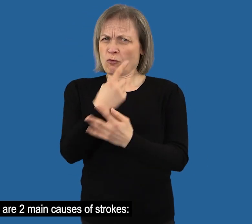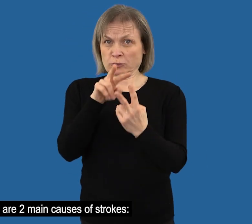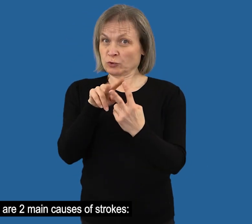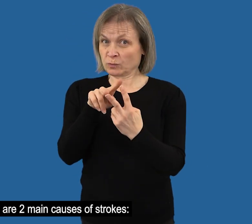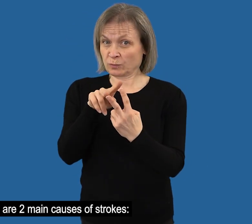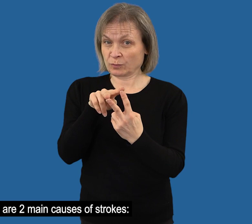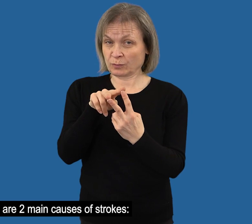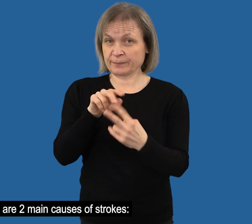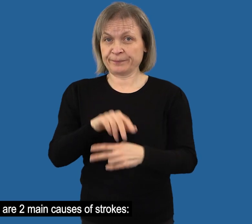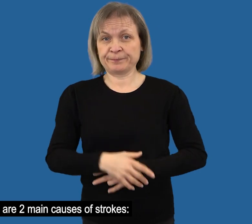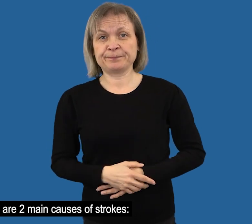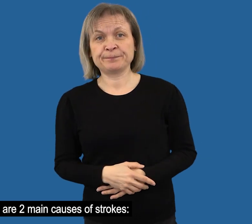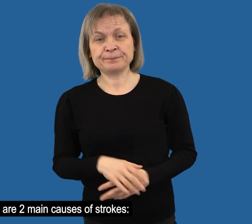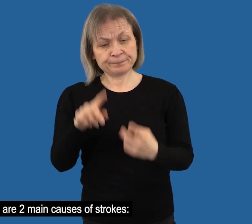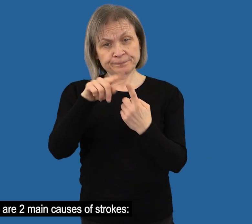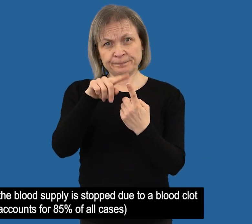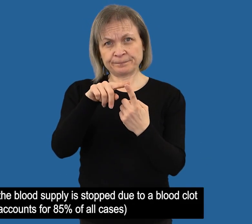There are two main causes of strokes.